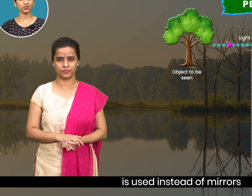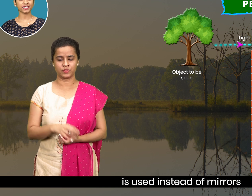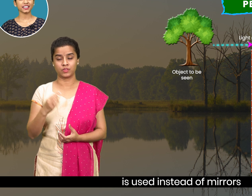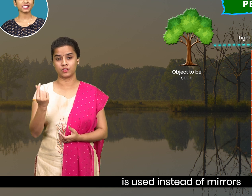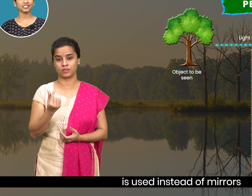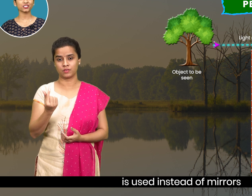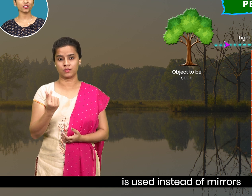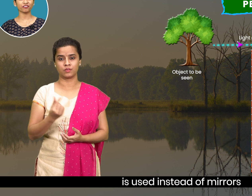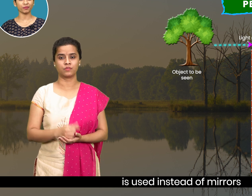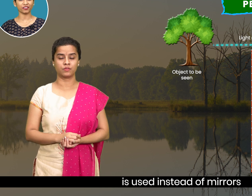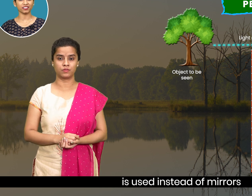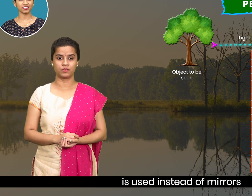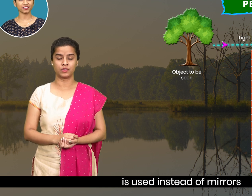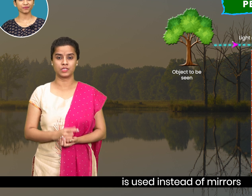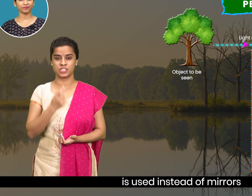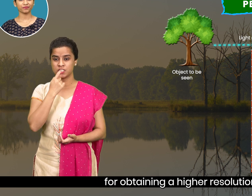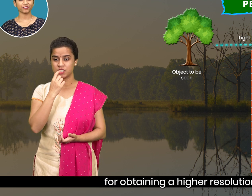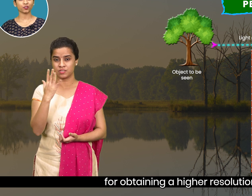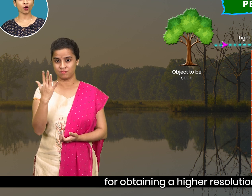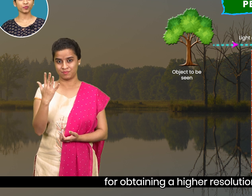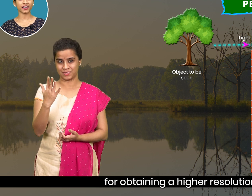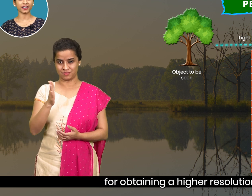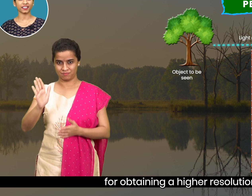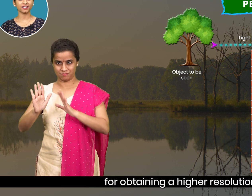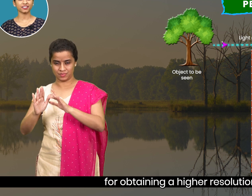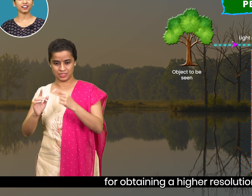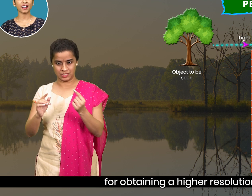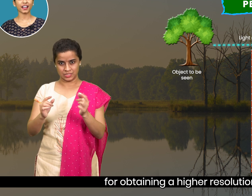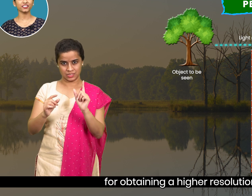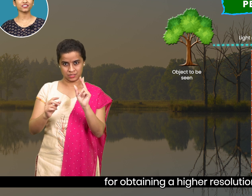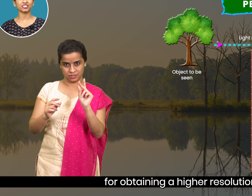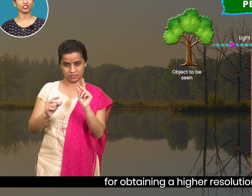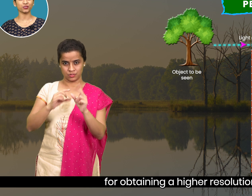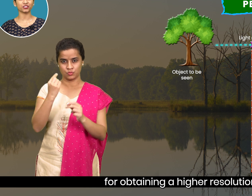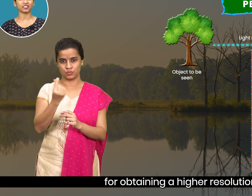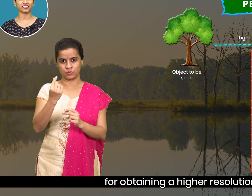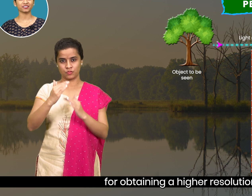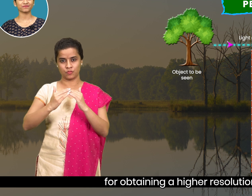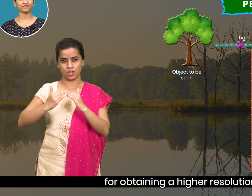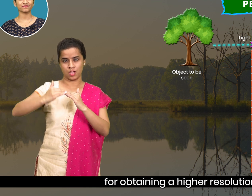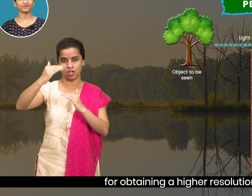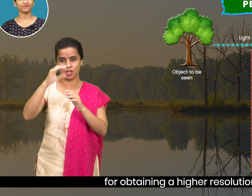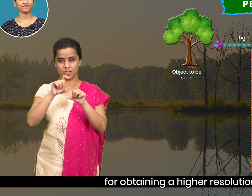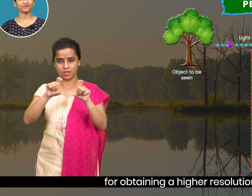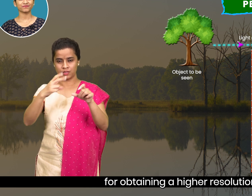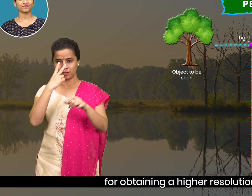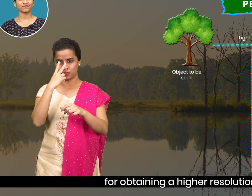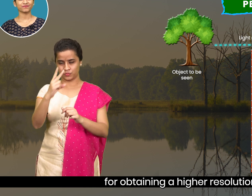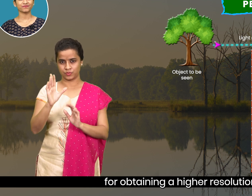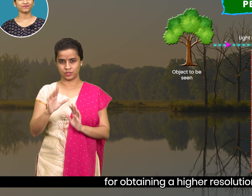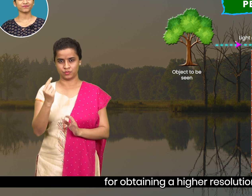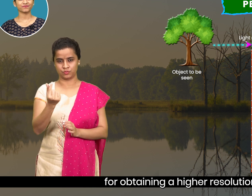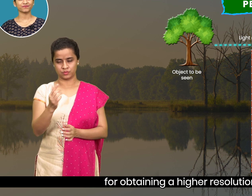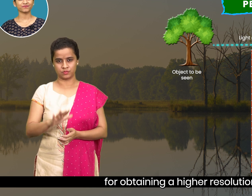is used instead of mirrors for obtaining a higher resolution.